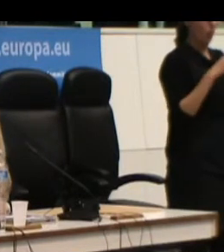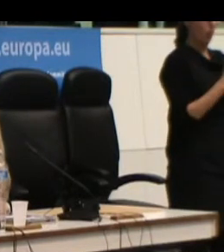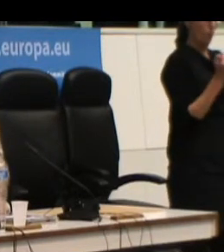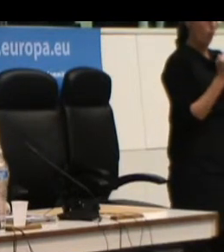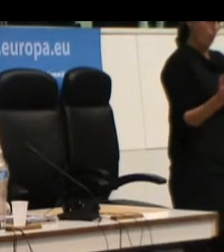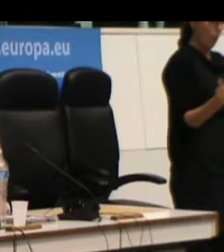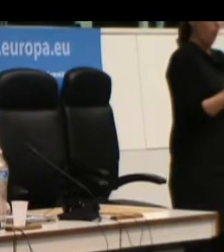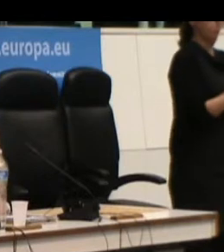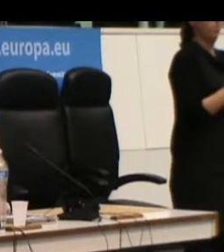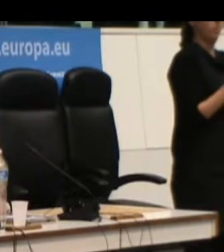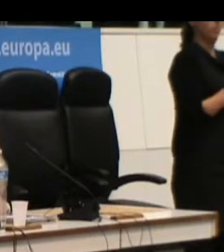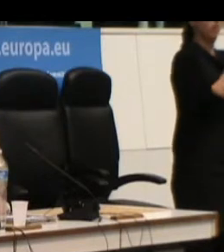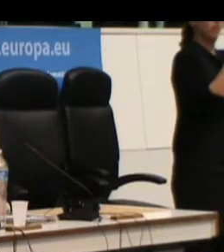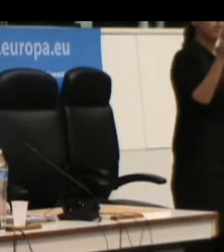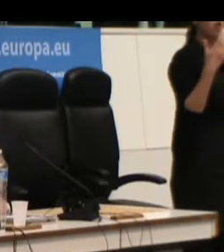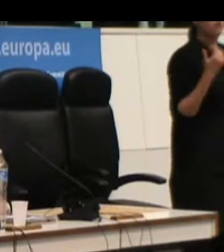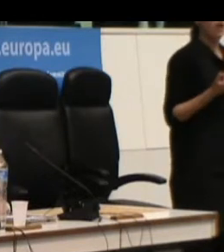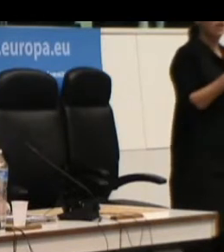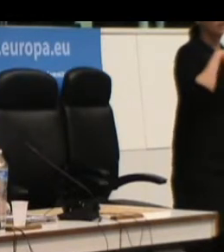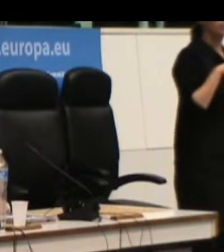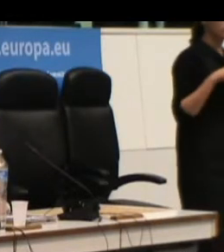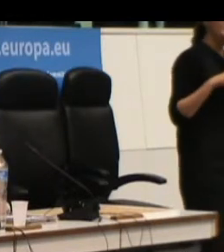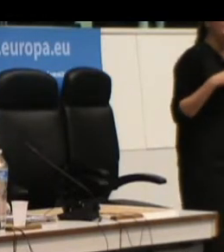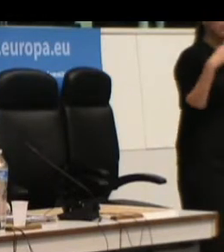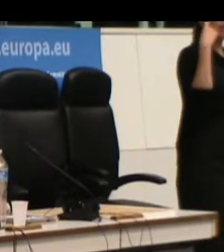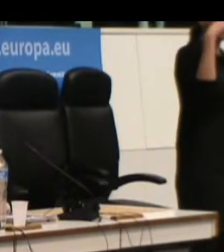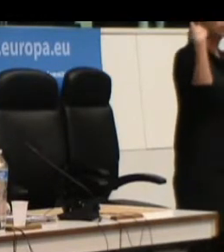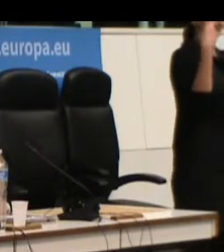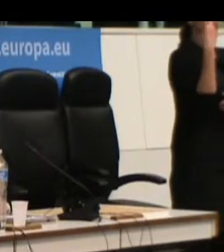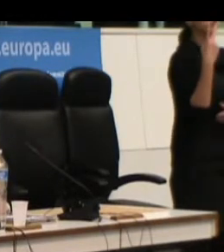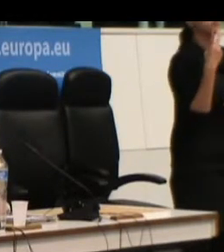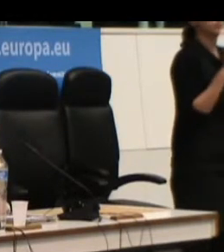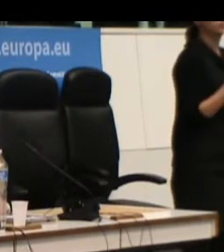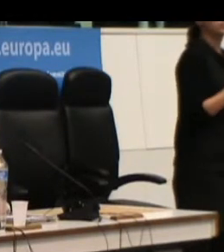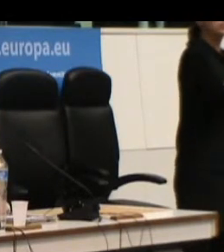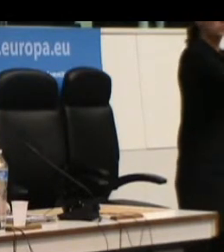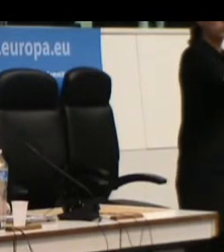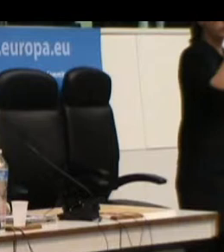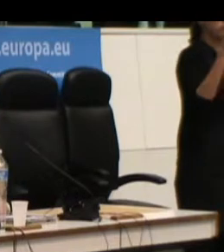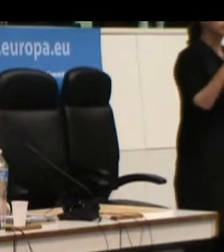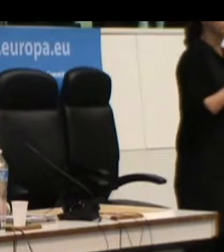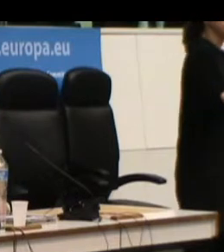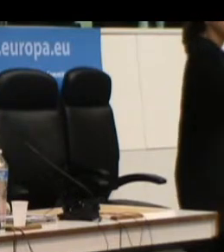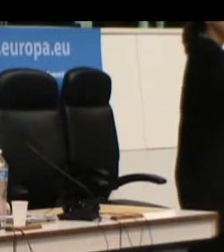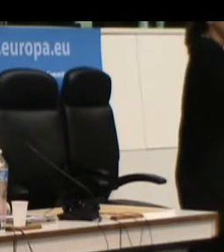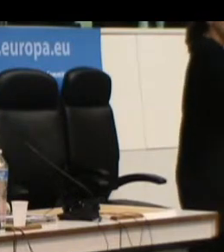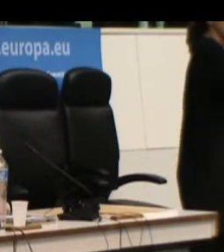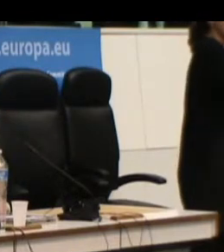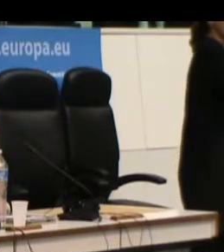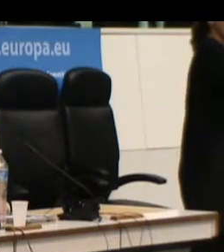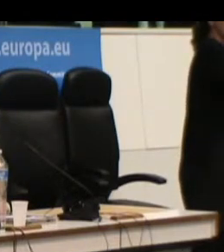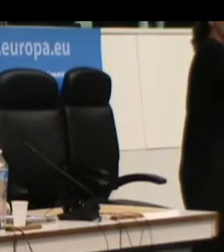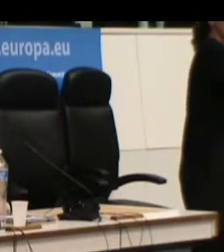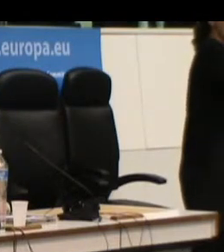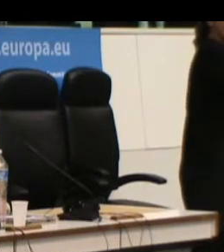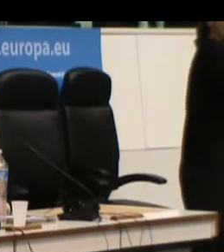the moment, we manage two library services in London, and that's in the Royal Borough of Greenwich and in the London Borough